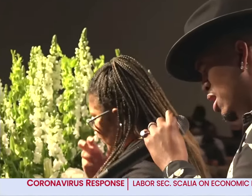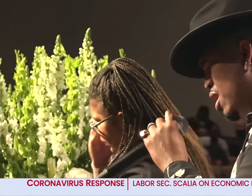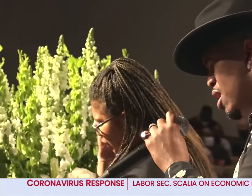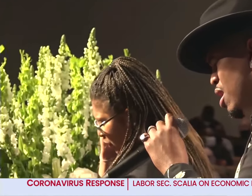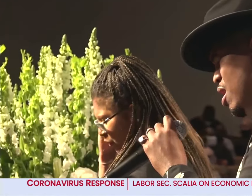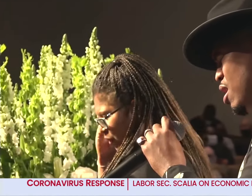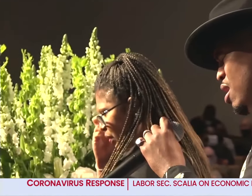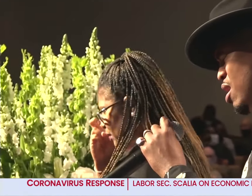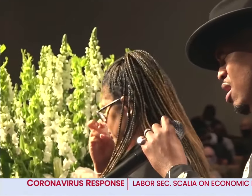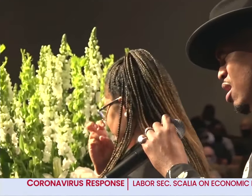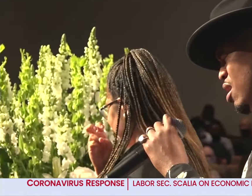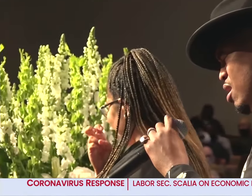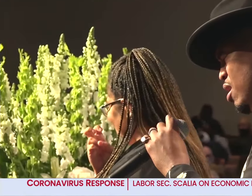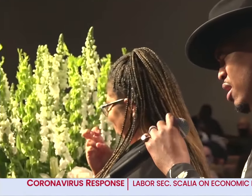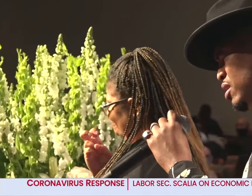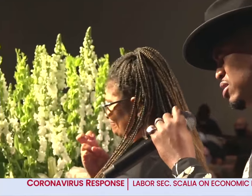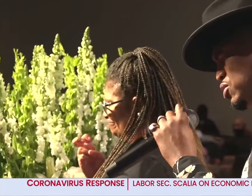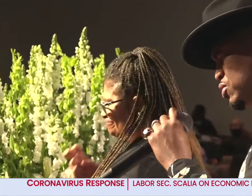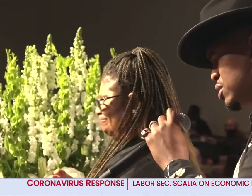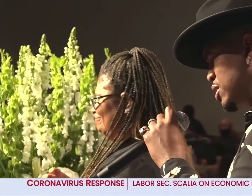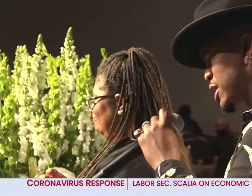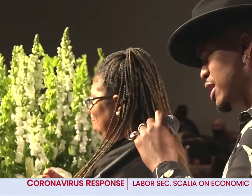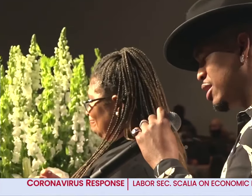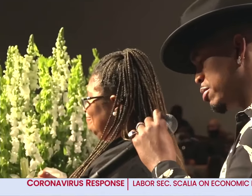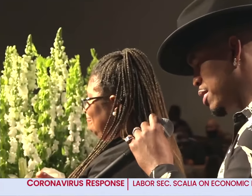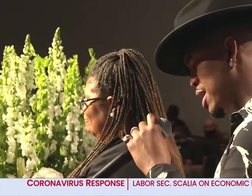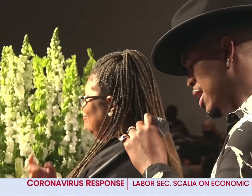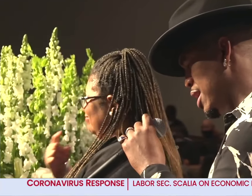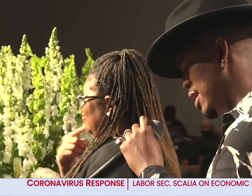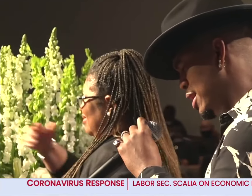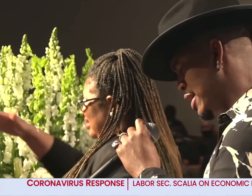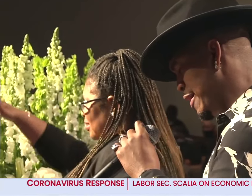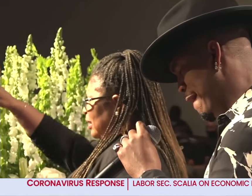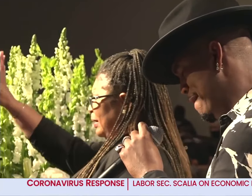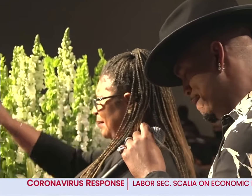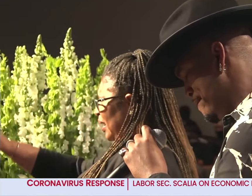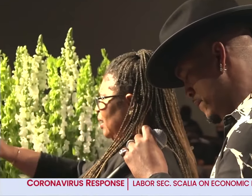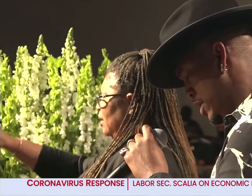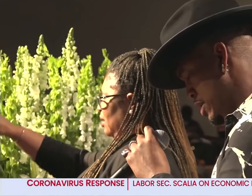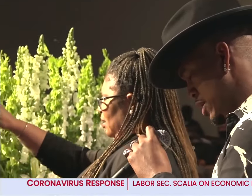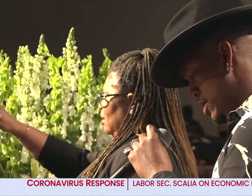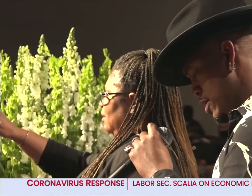It's so hard to say goodbye.